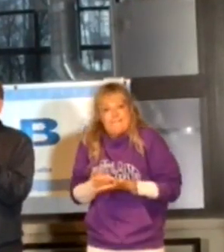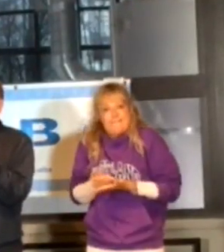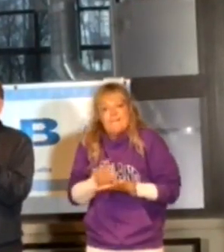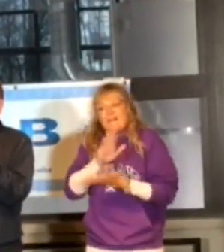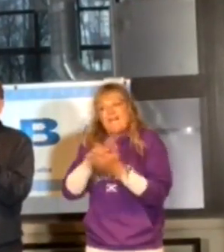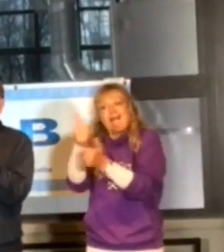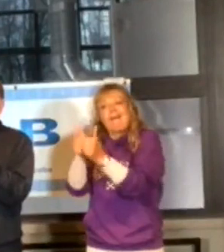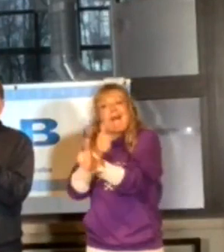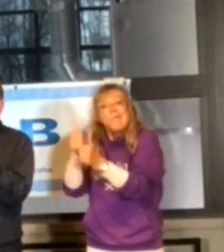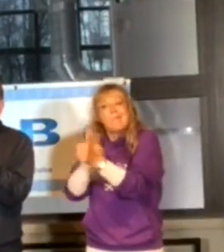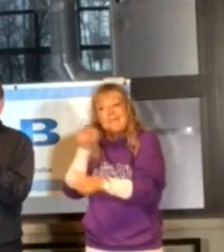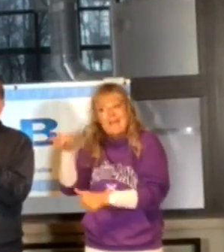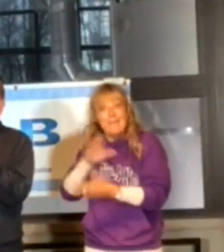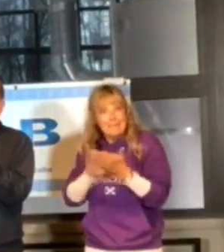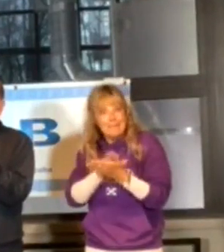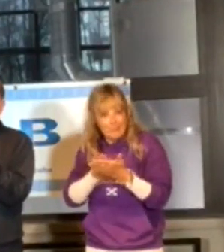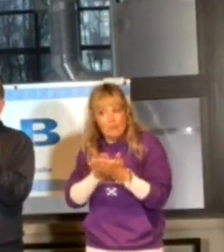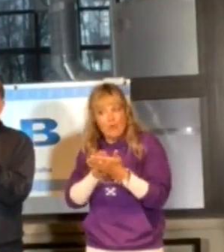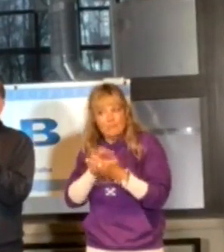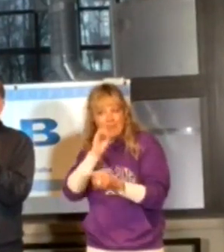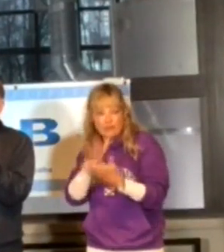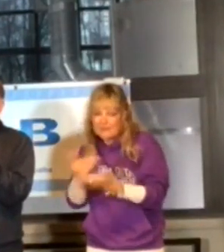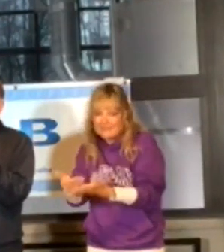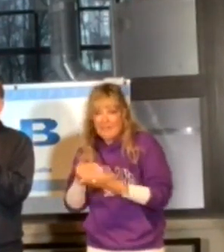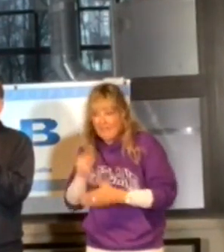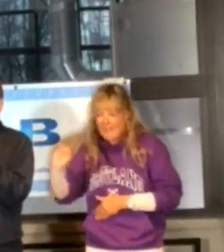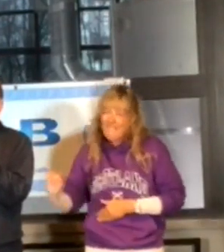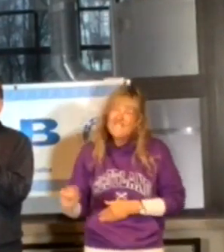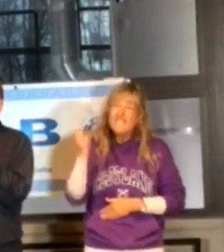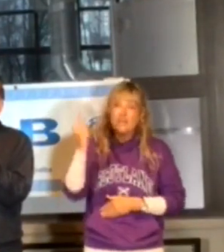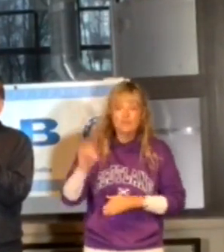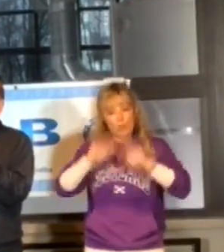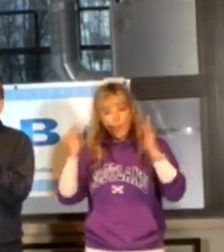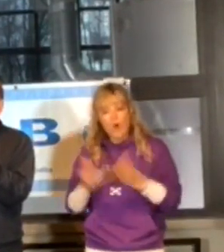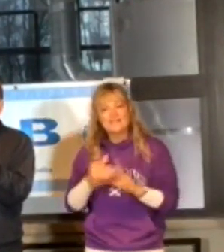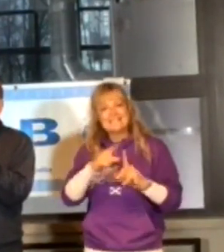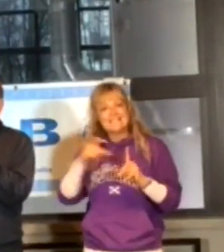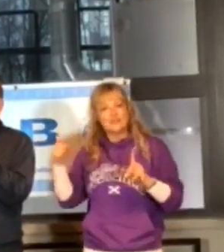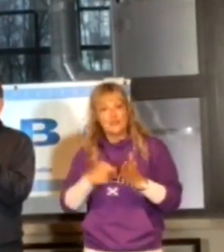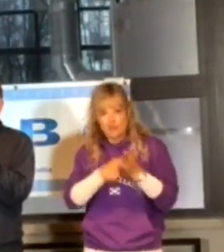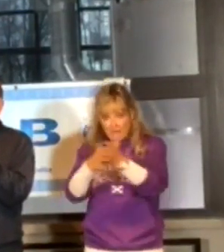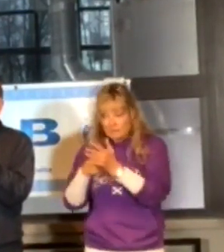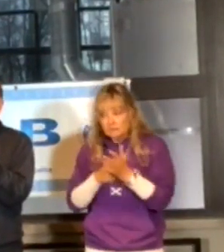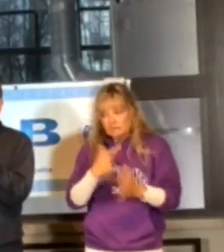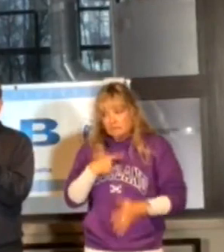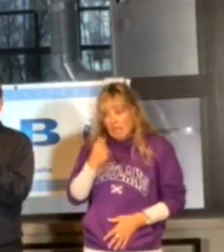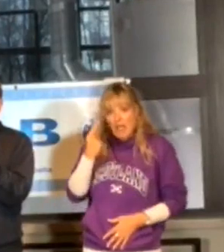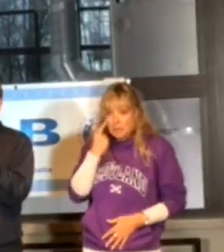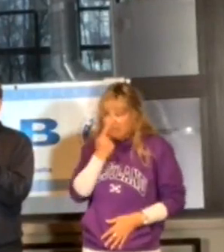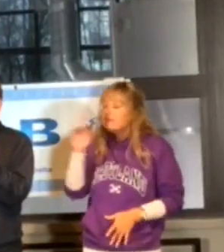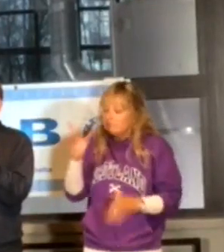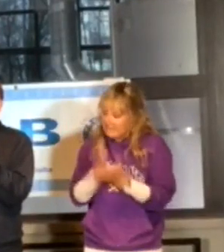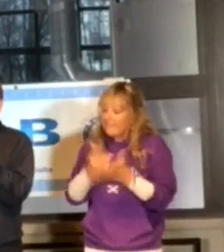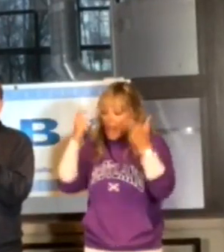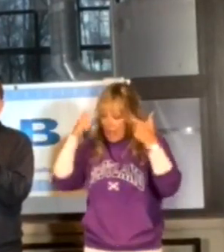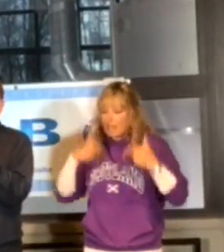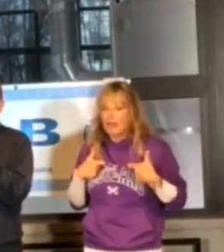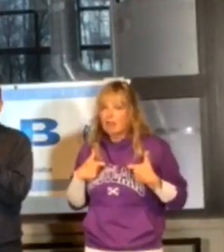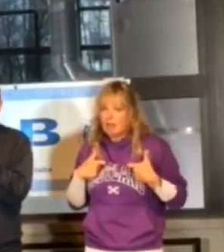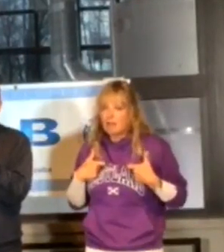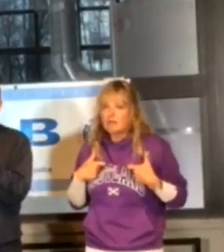this will be the world's first digital referendum. It is provable, it is legal, and we